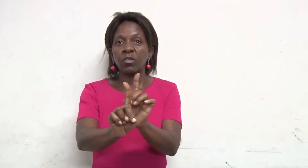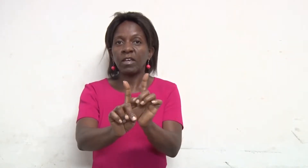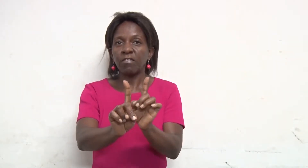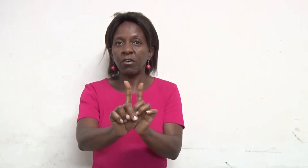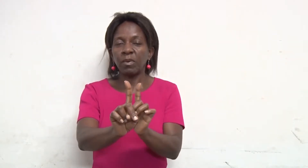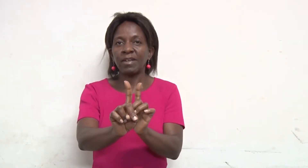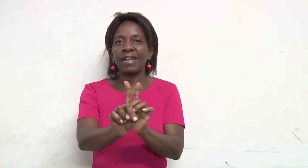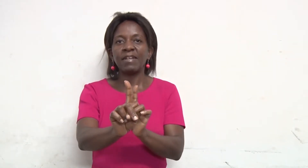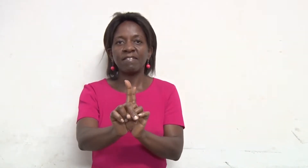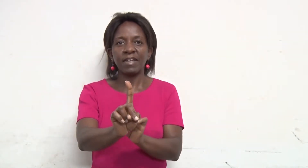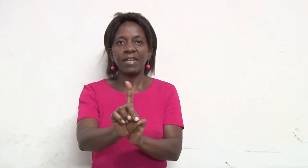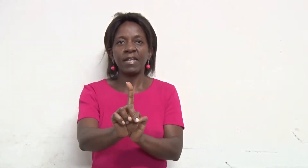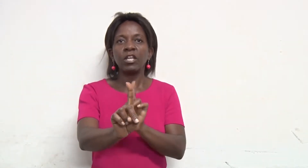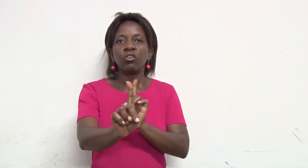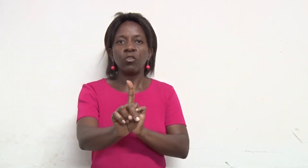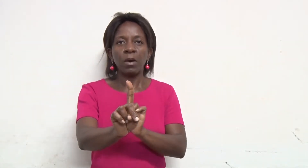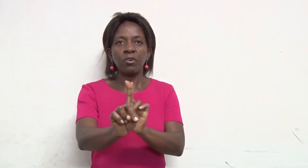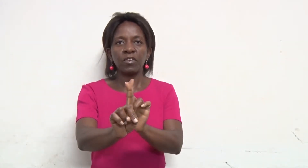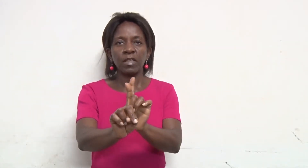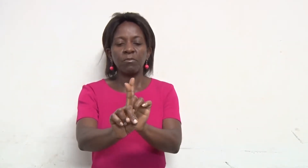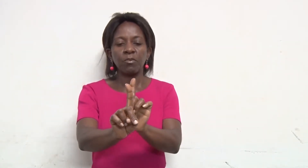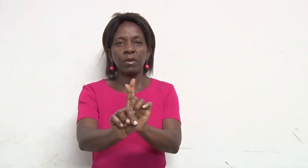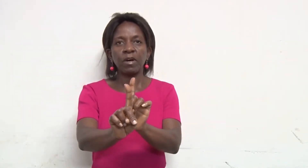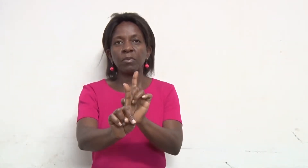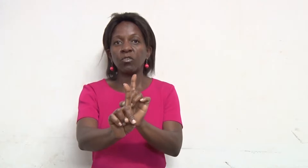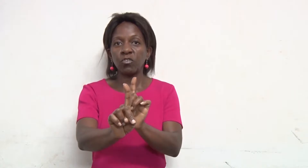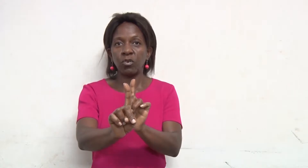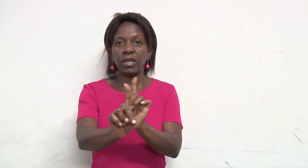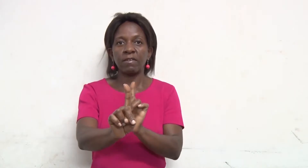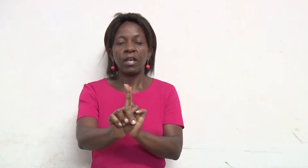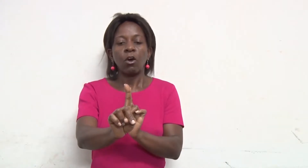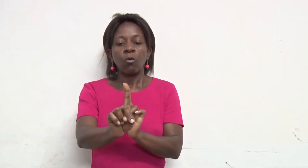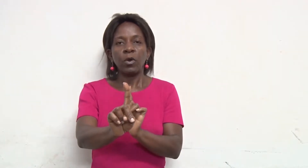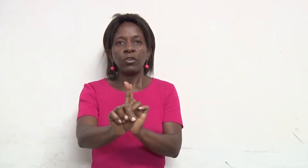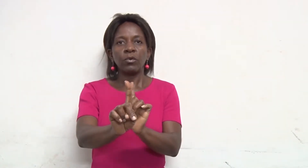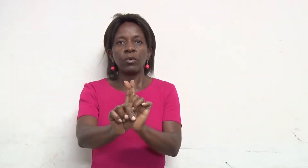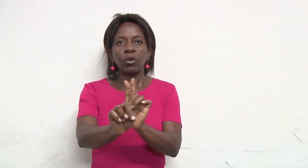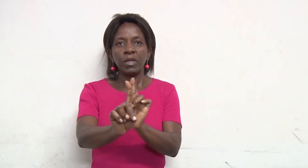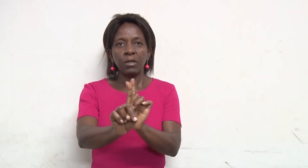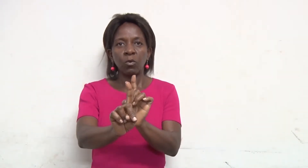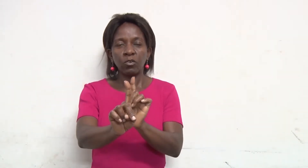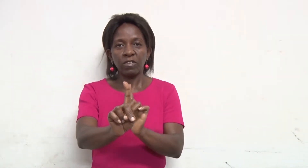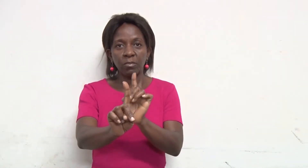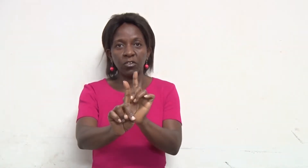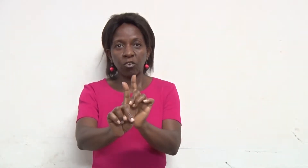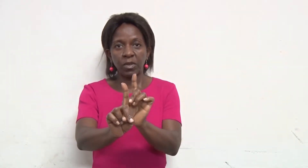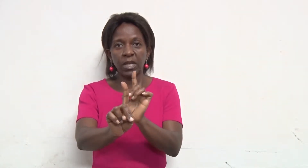on the environment, and then suddenly you're approaching them from the back, because you know that when you want to establish